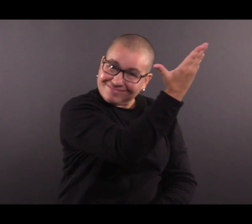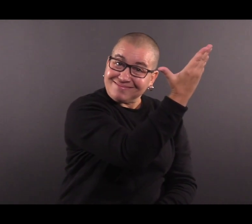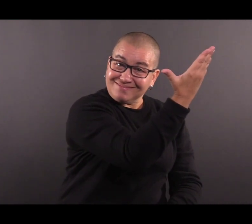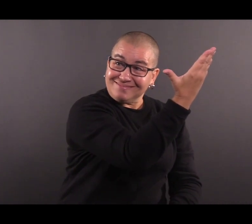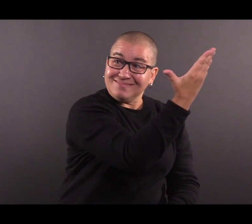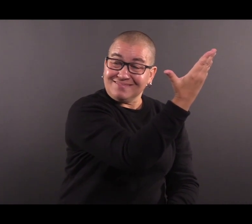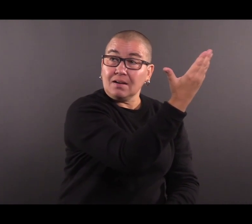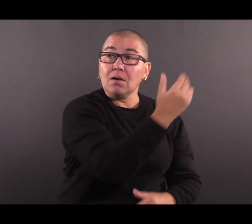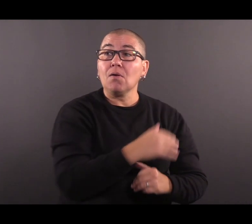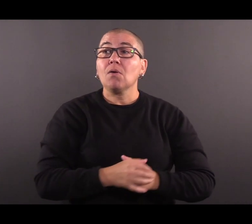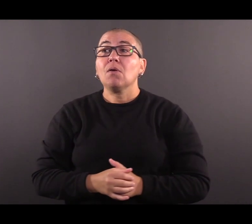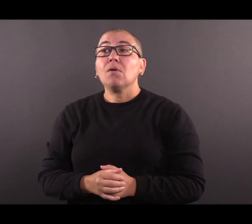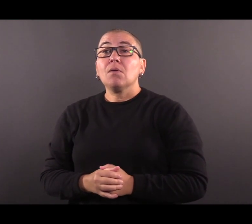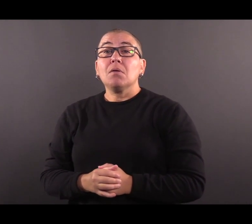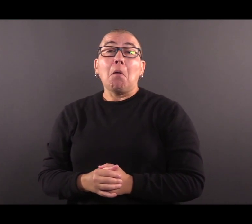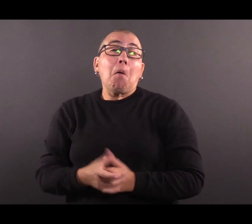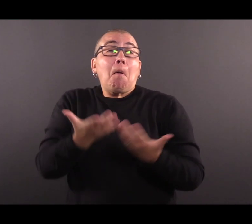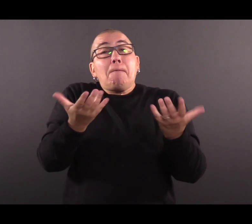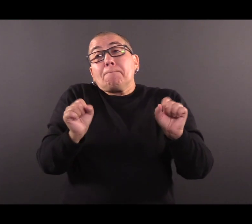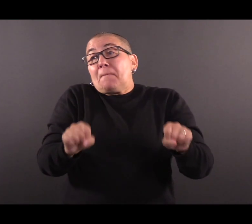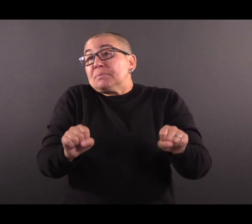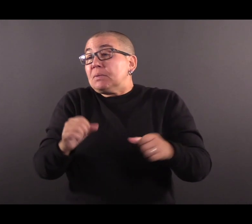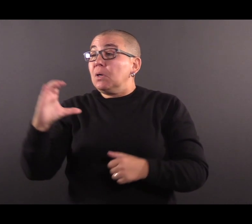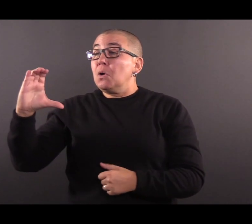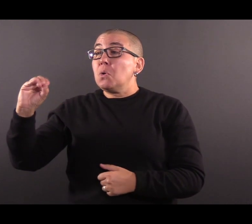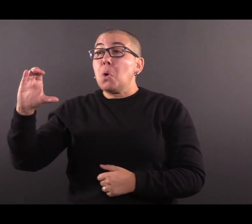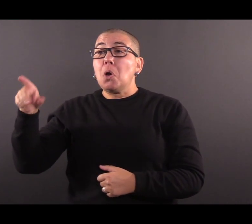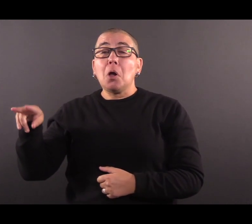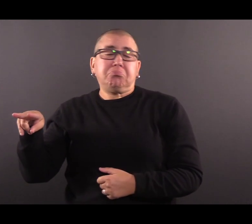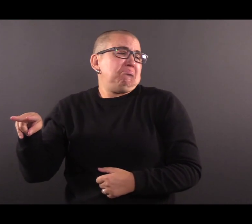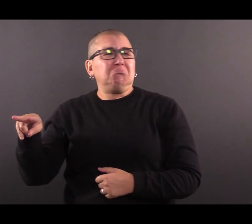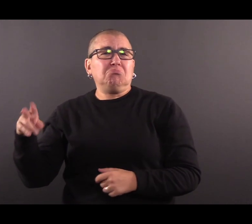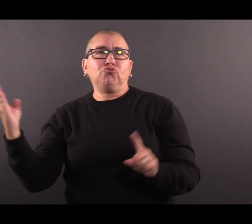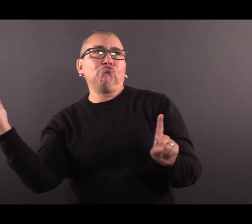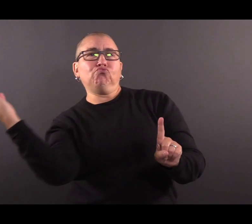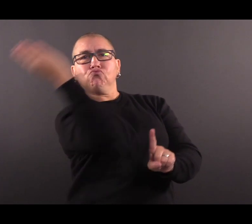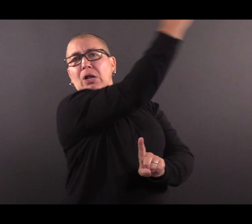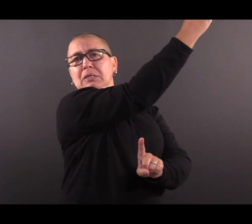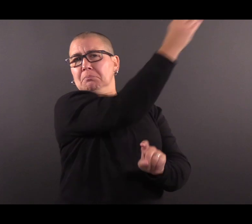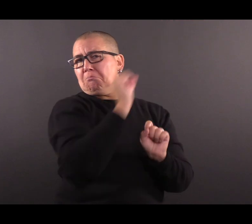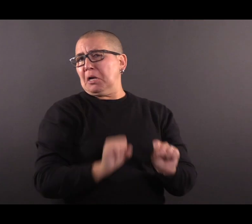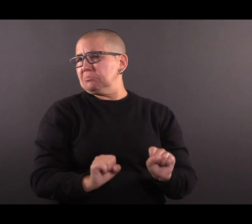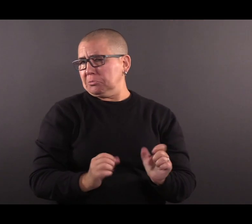The COC can choose to designate itself as the collaborative applicant if it wishes.